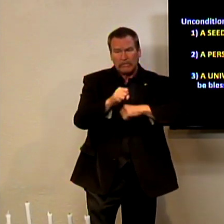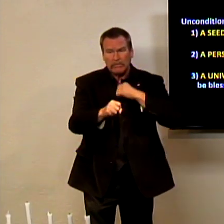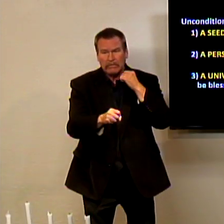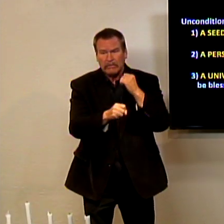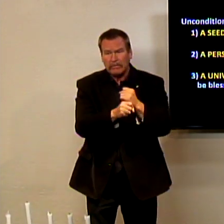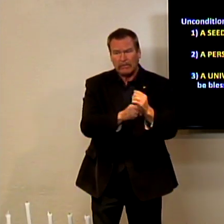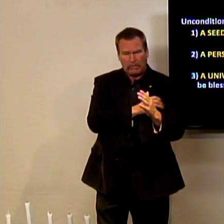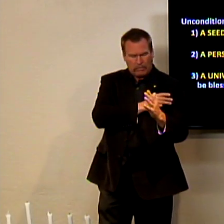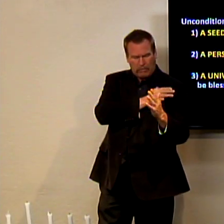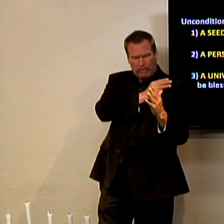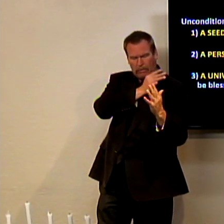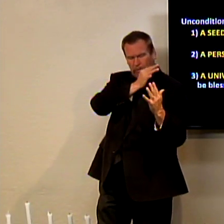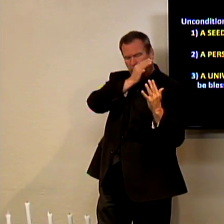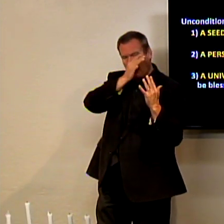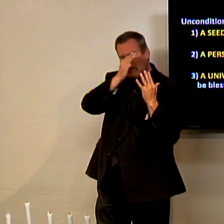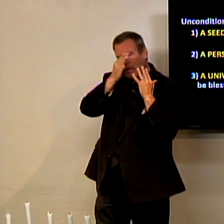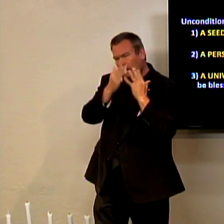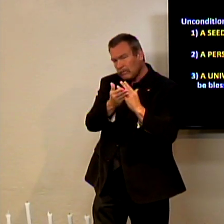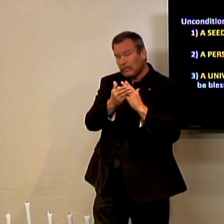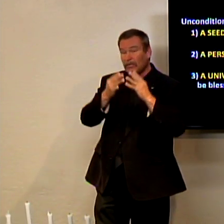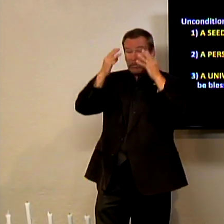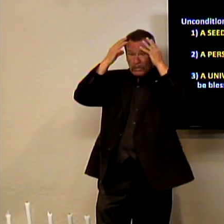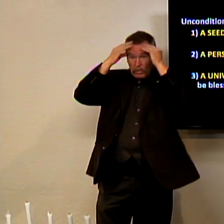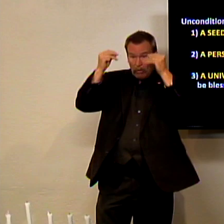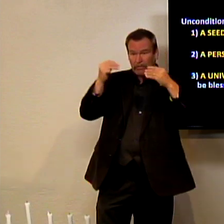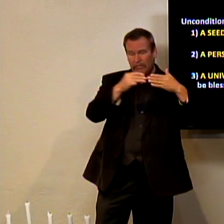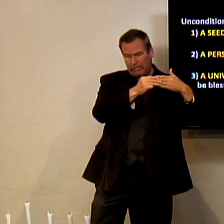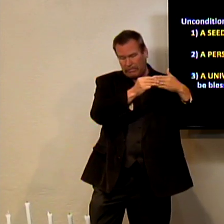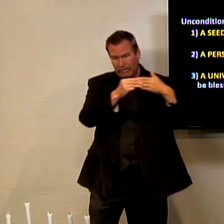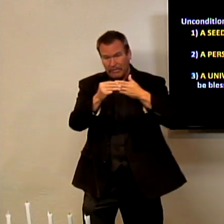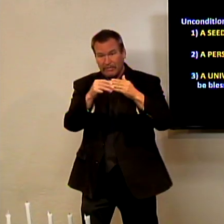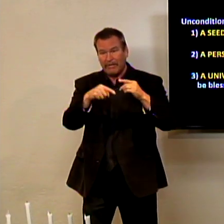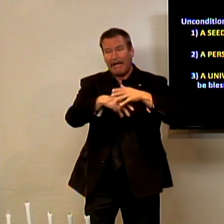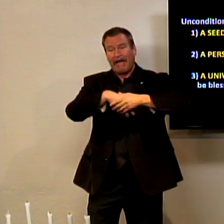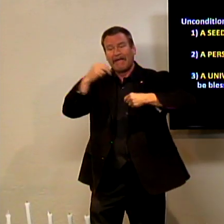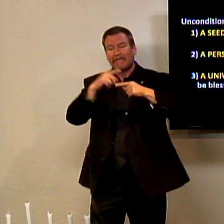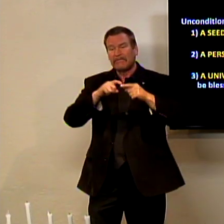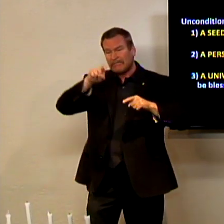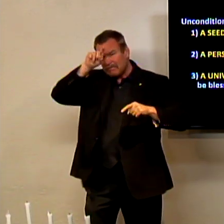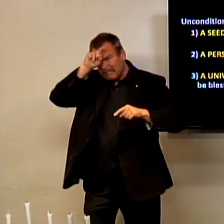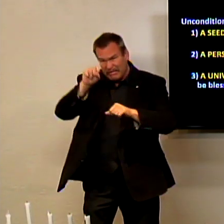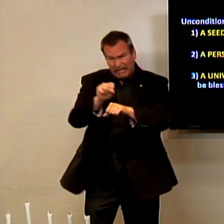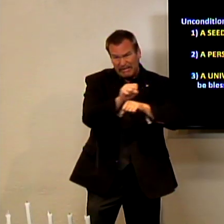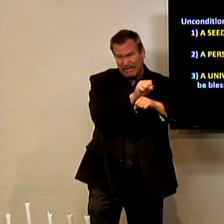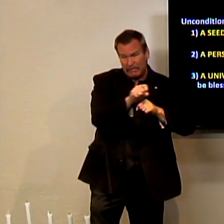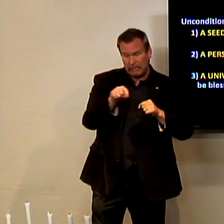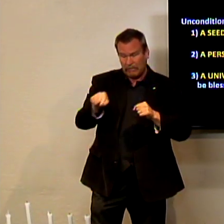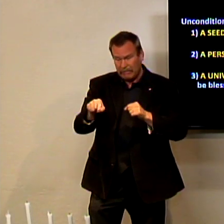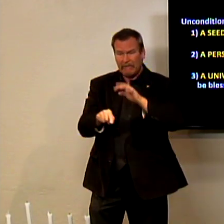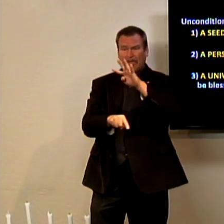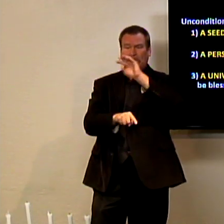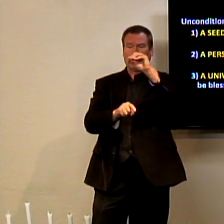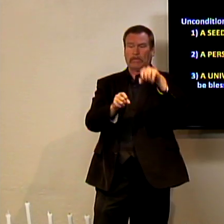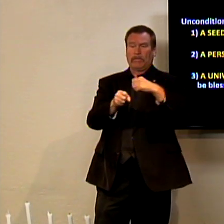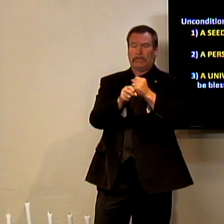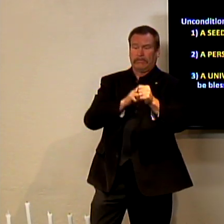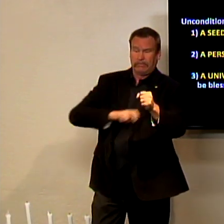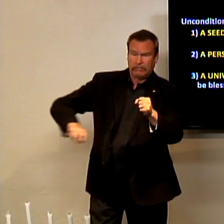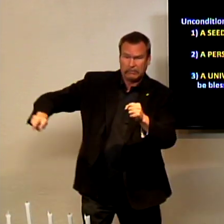From when the Israelites were slaves in Egypt until they came out of Egypt from bondage,